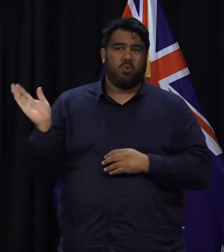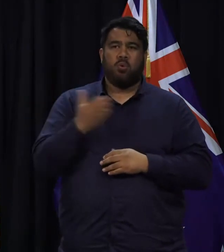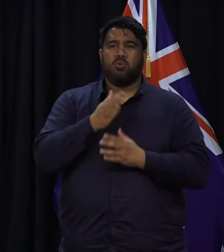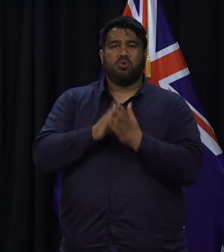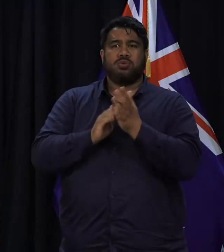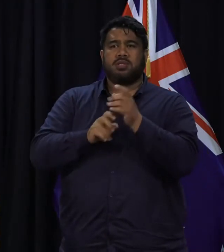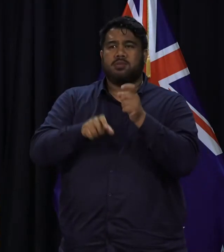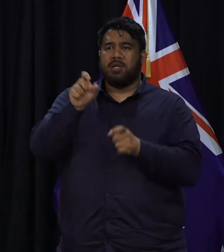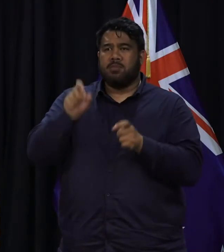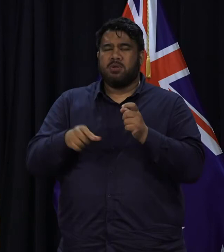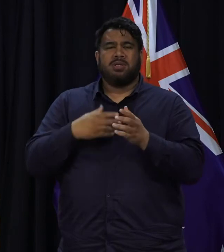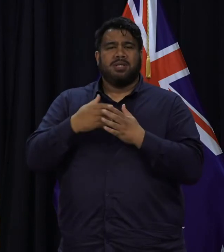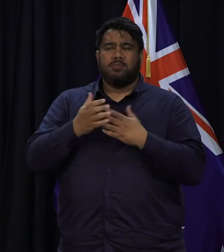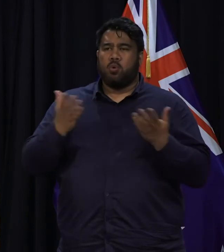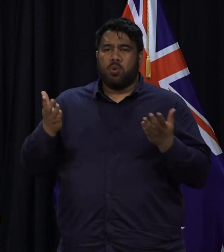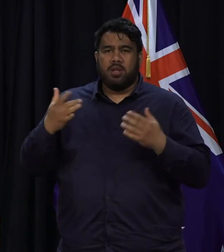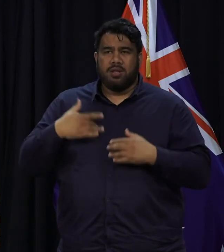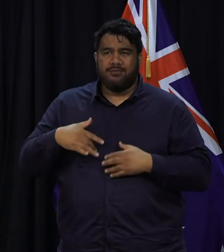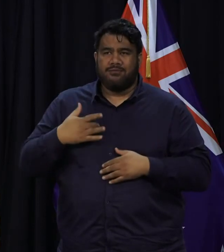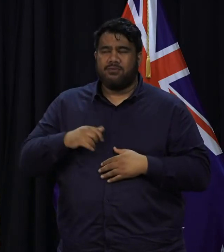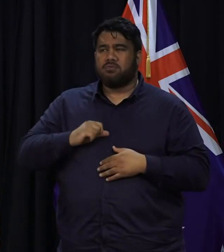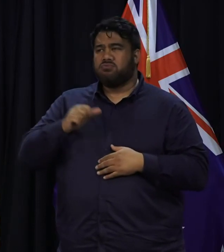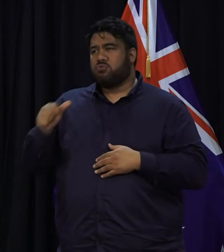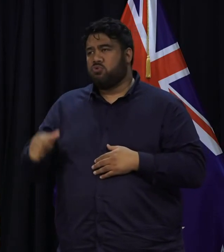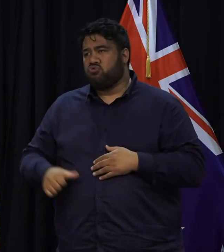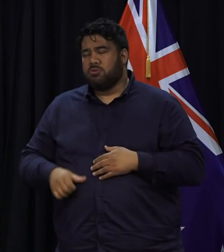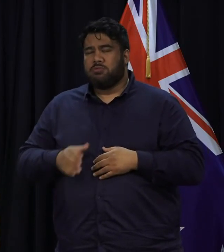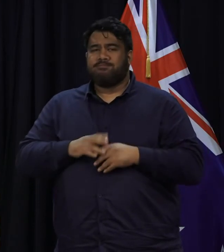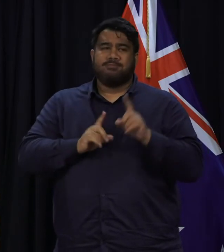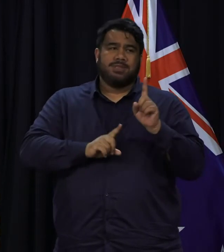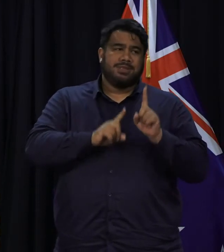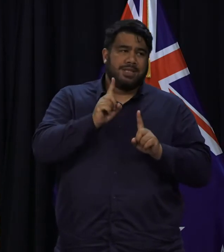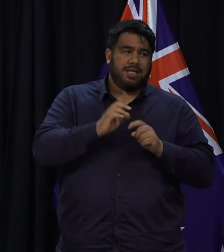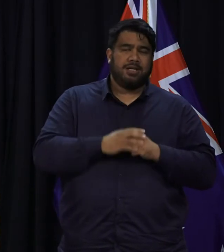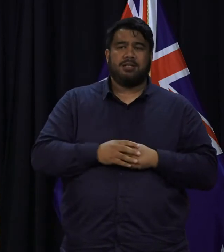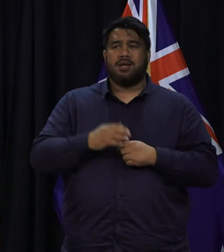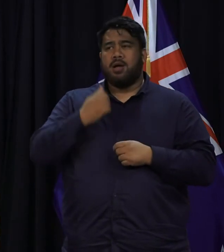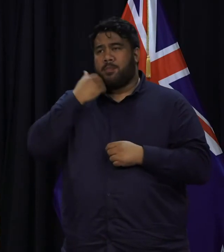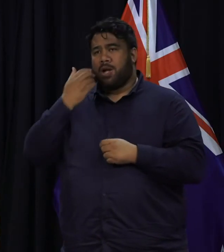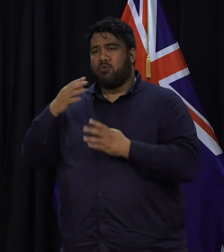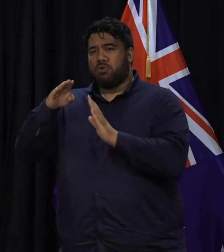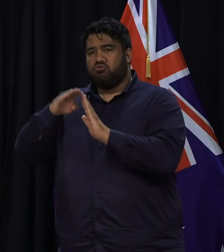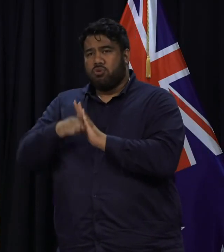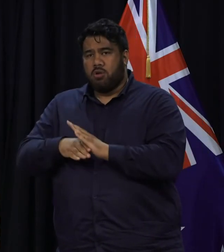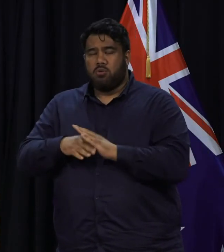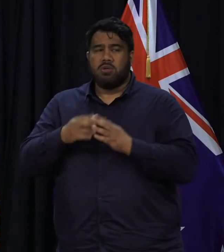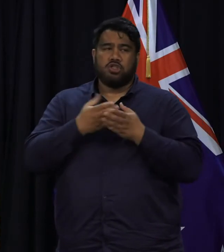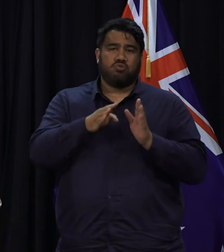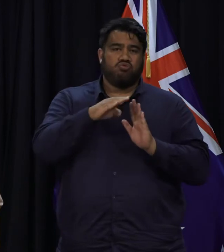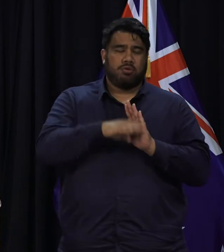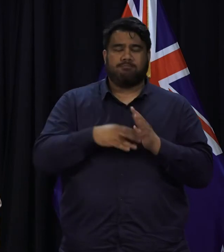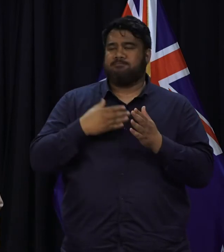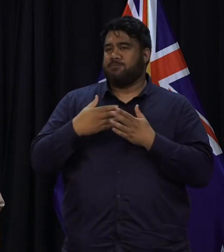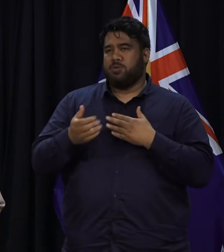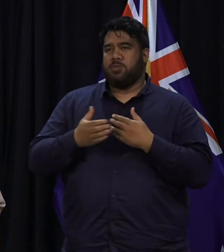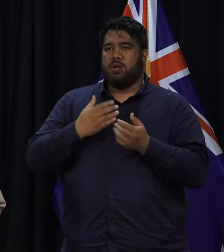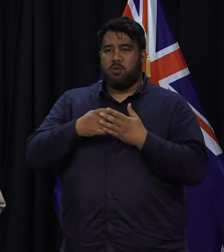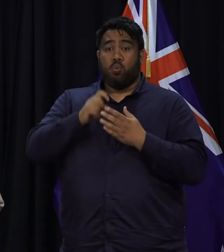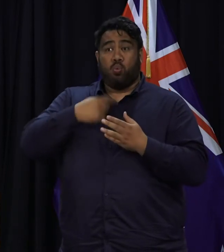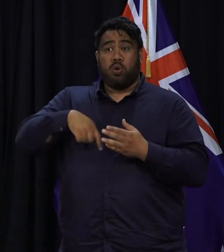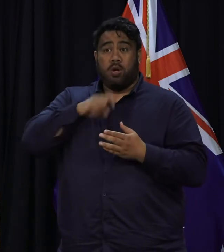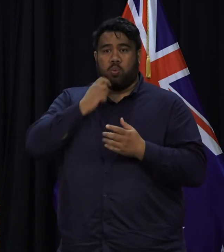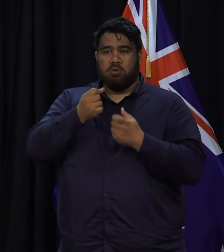in city seats, rural seats, general seats or Māori seats. Today I reminded